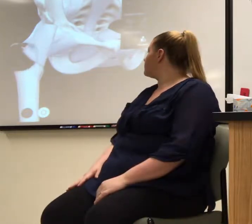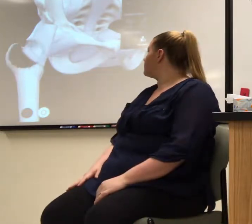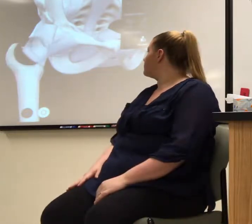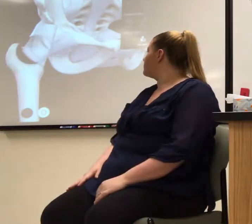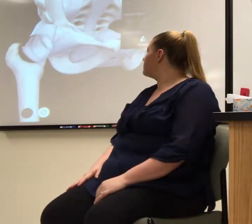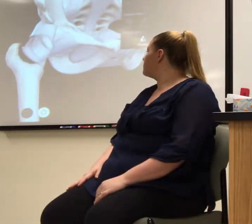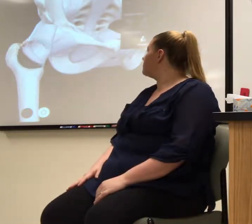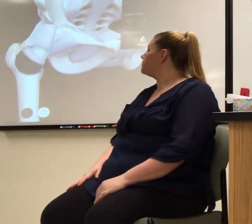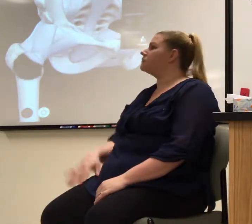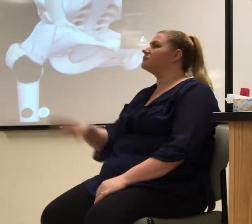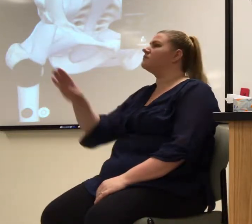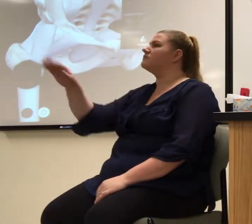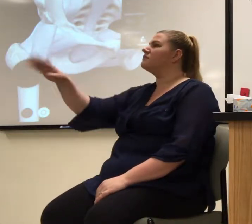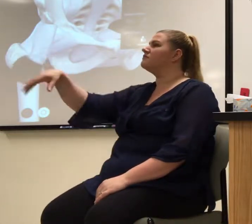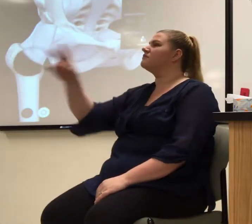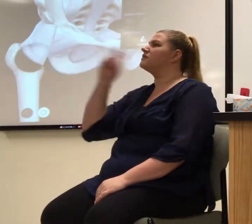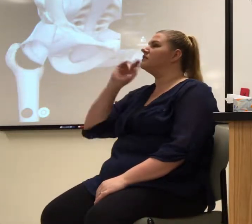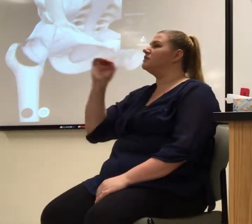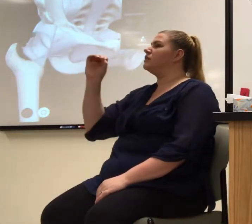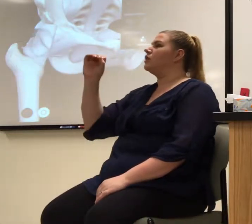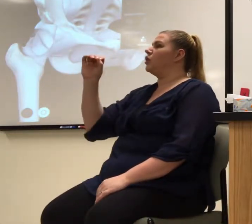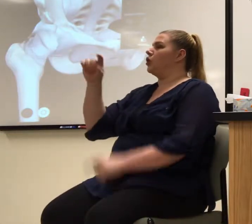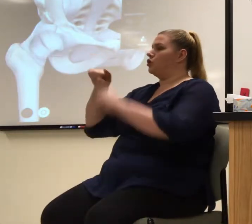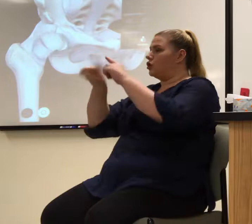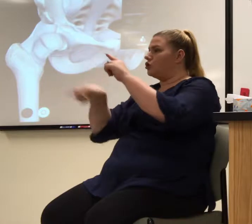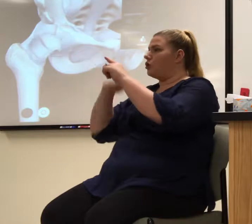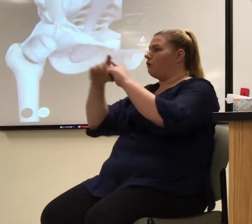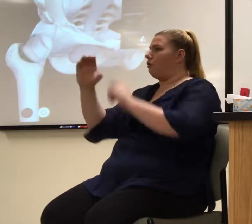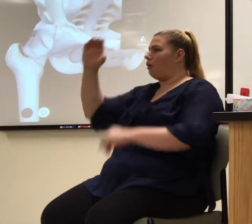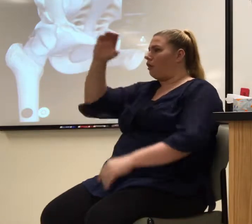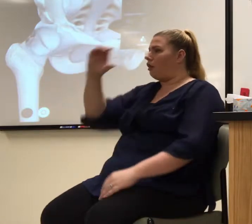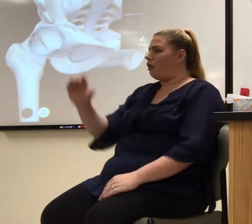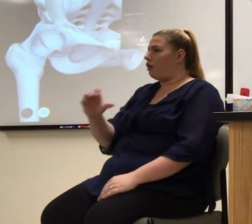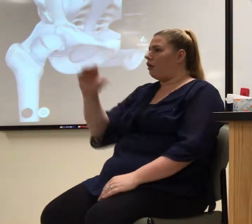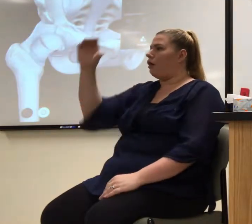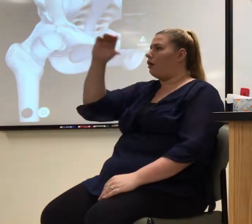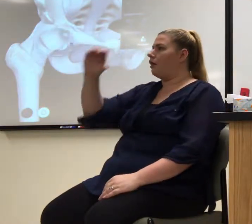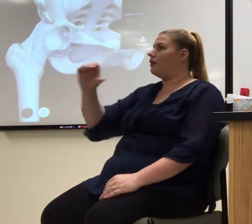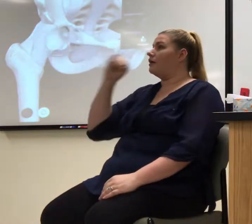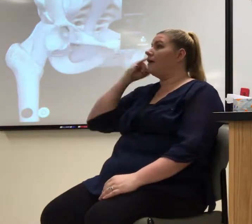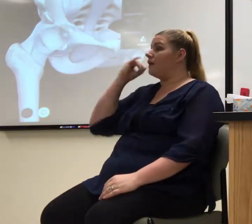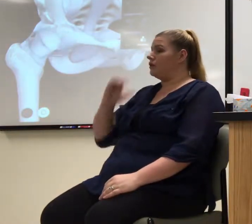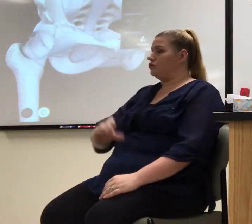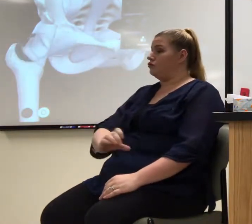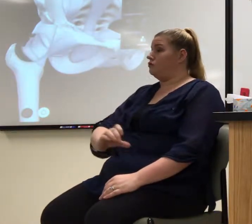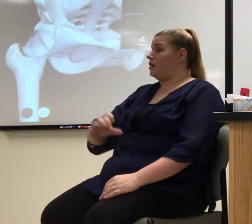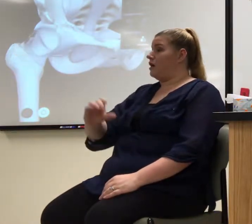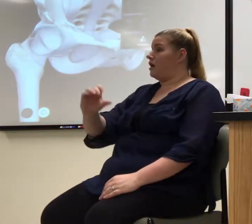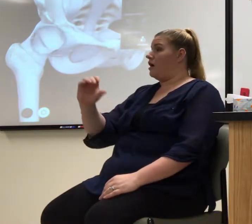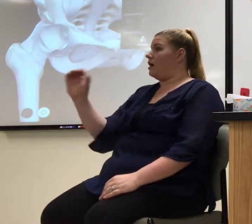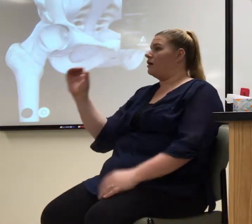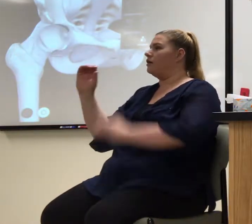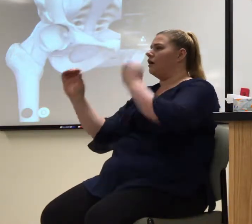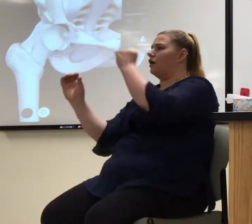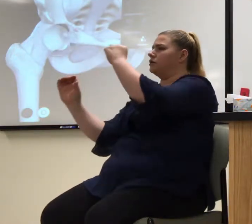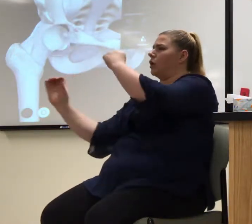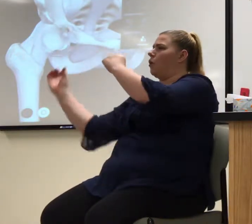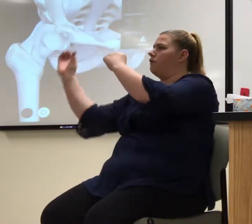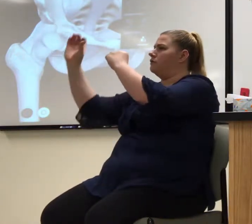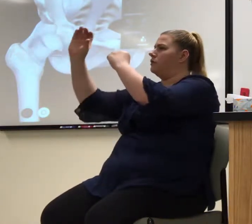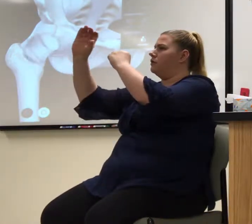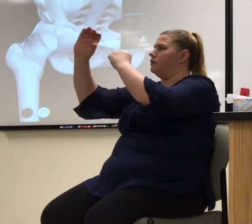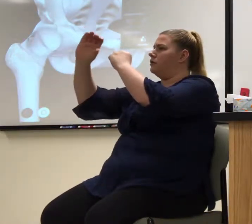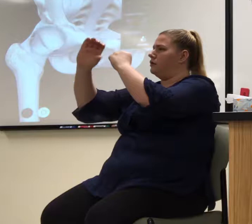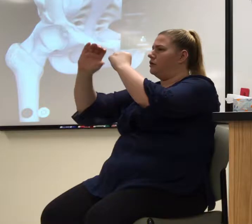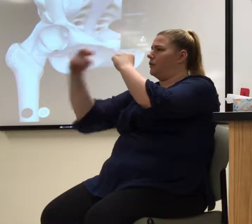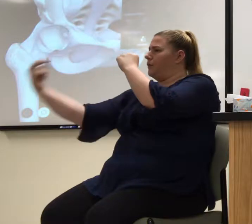So you see that circle I'm dragging up and down? So when I drag over a spot, it lets you see deep